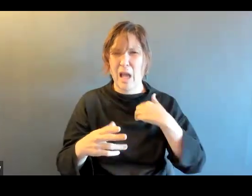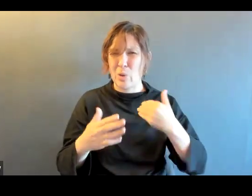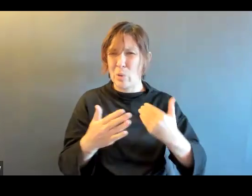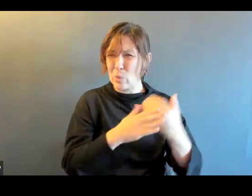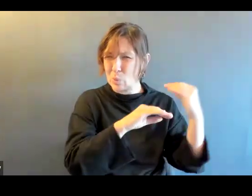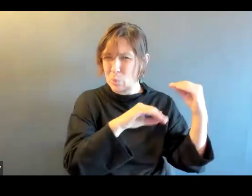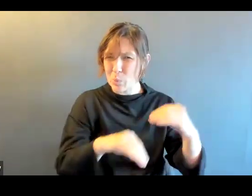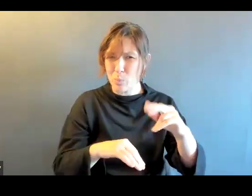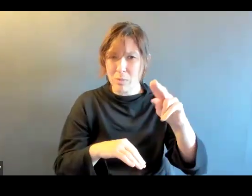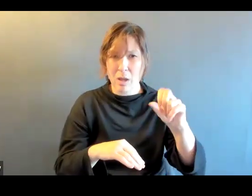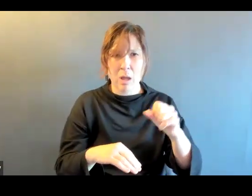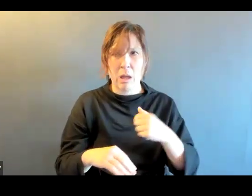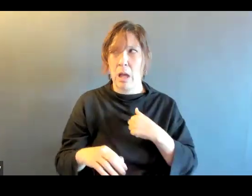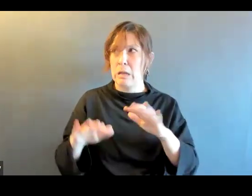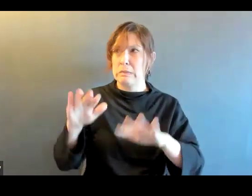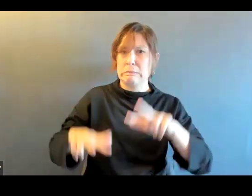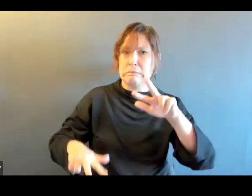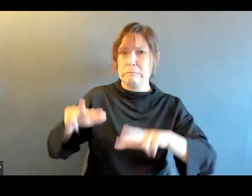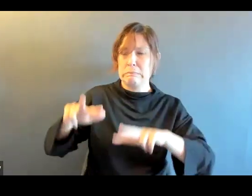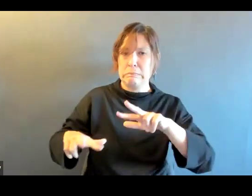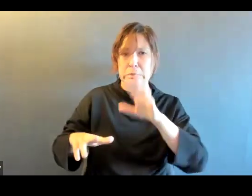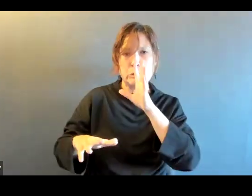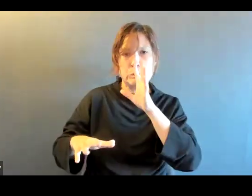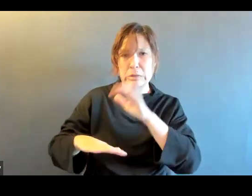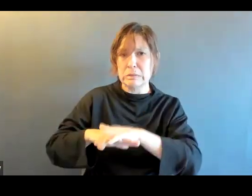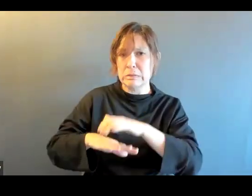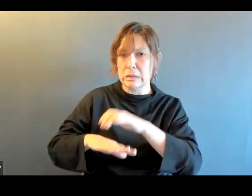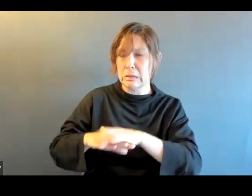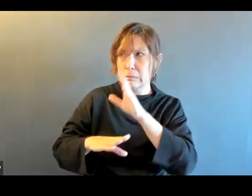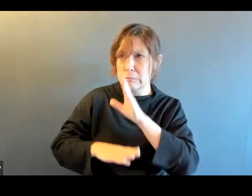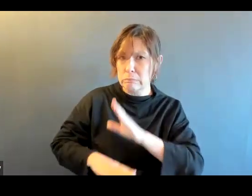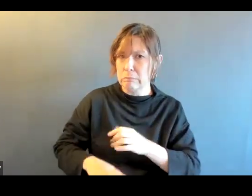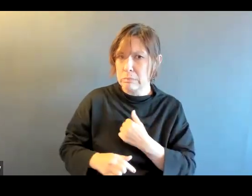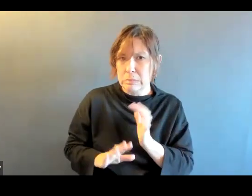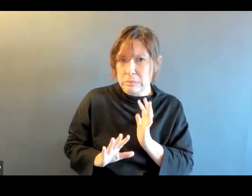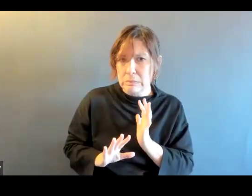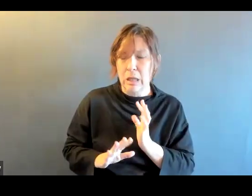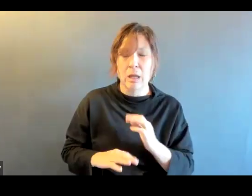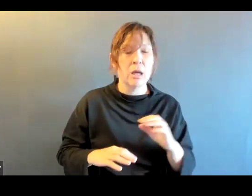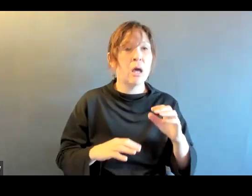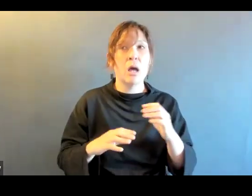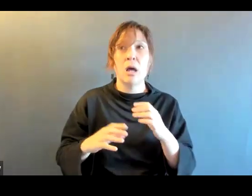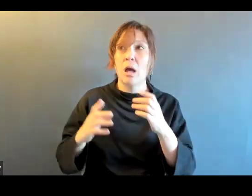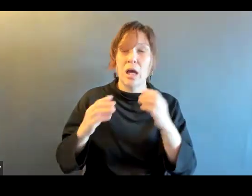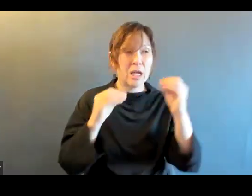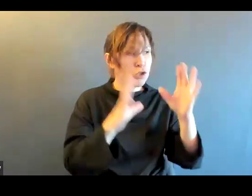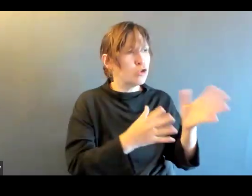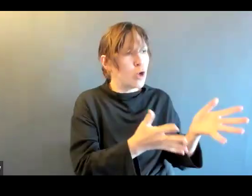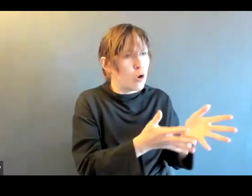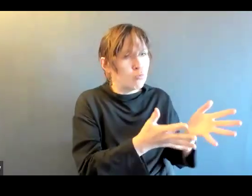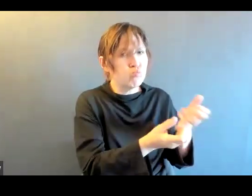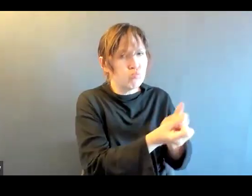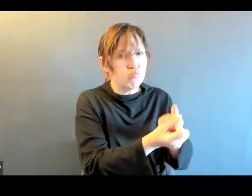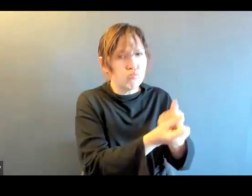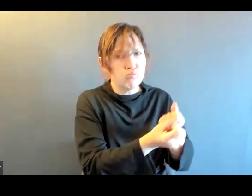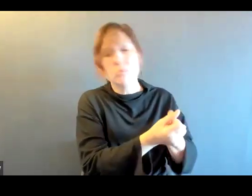afraid of making mistakes when speaking English, which made me even more quiet. But being close to my teachers helped me feel more confident, since most